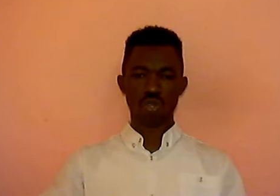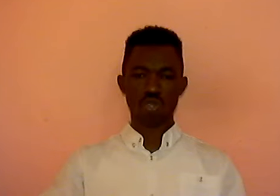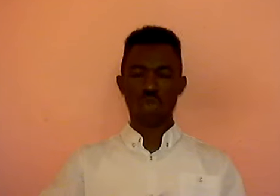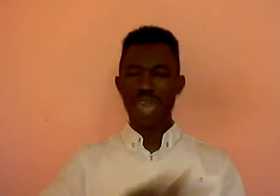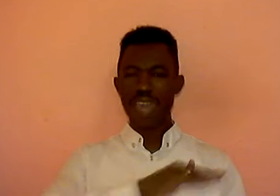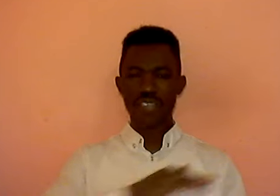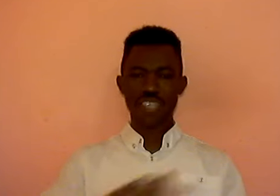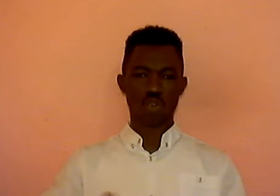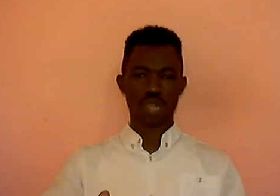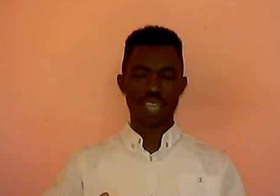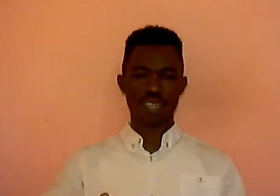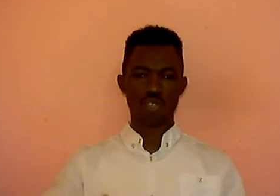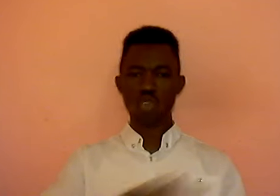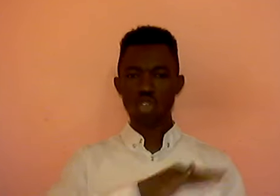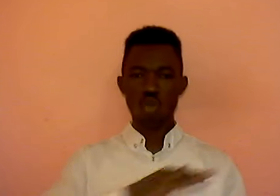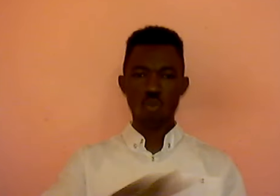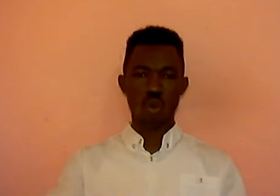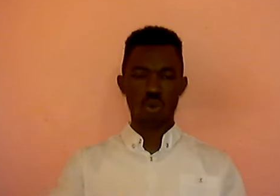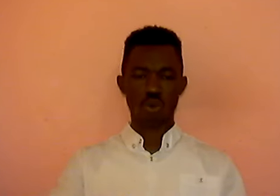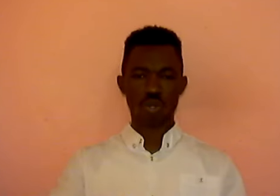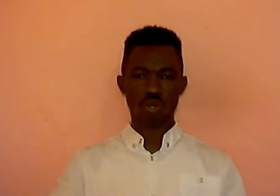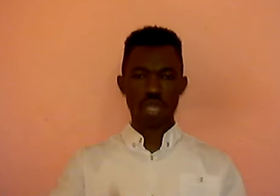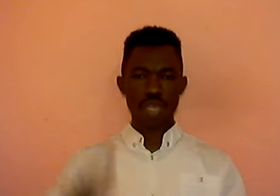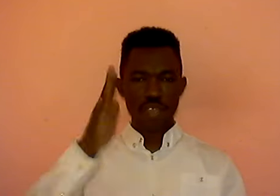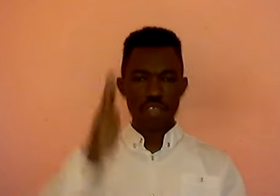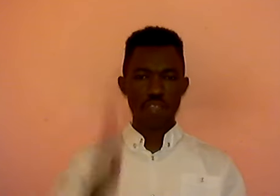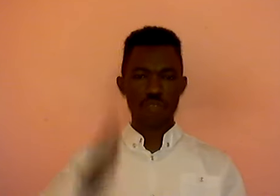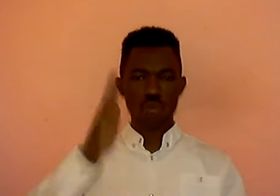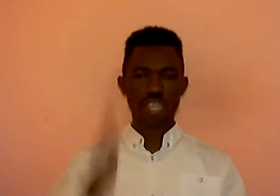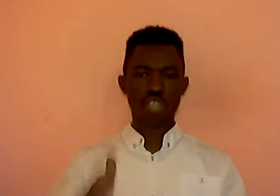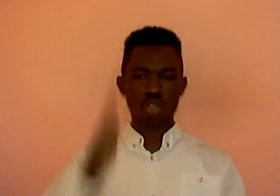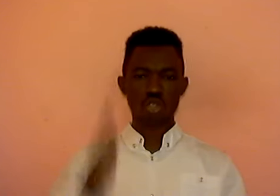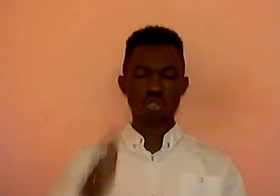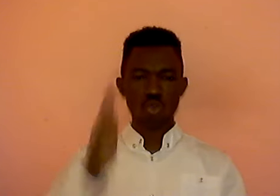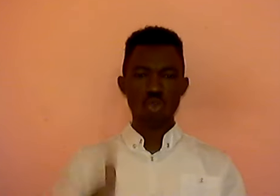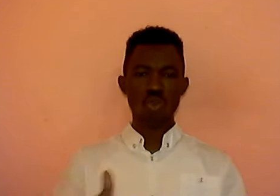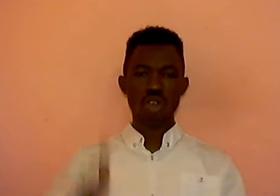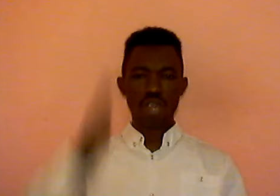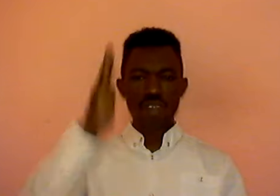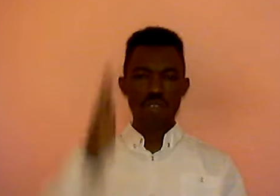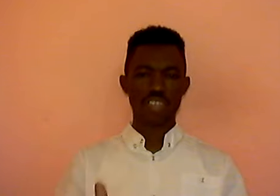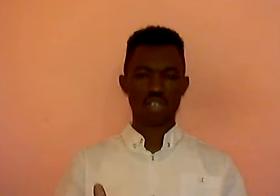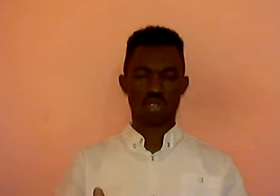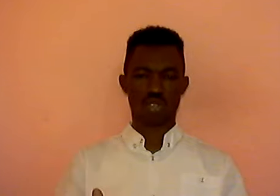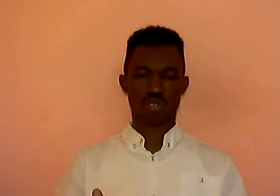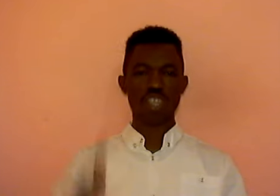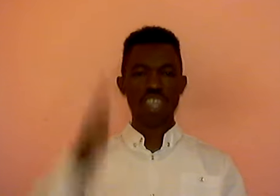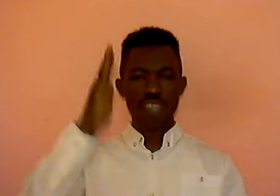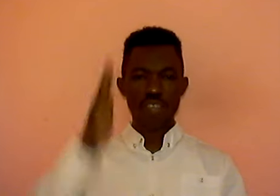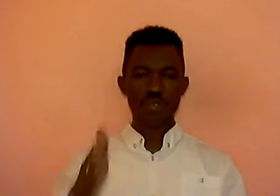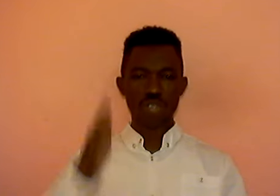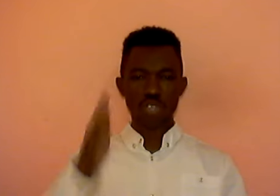to everything created, to the whole world. If you did not go righteous, if you did not